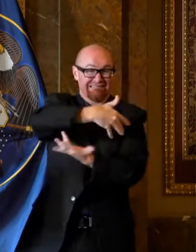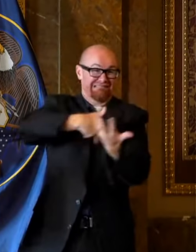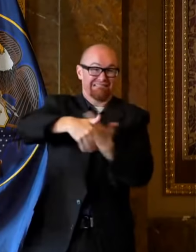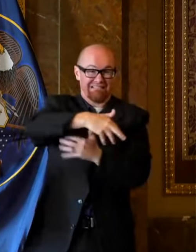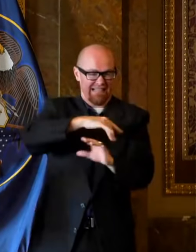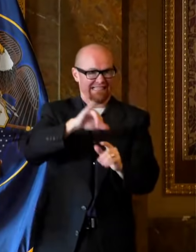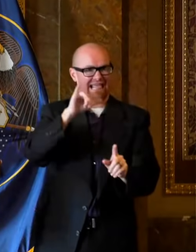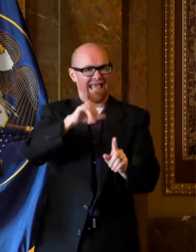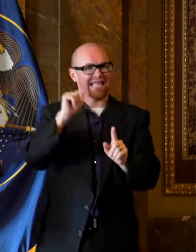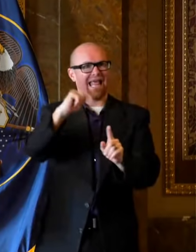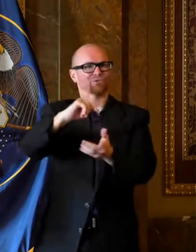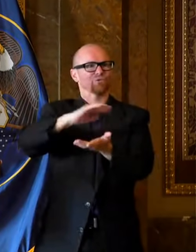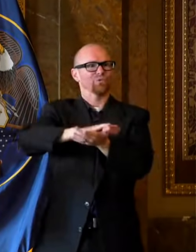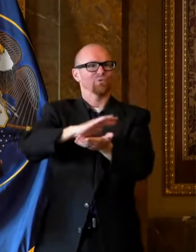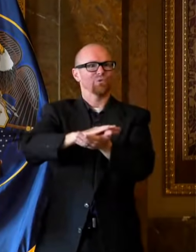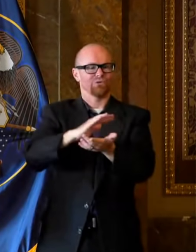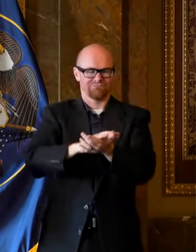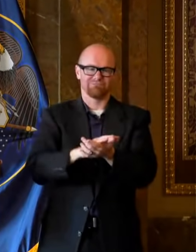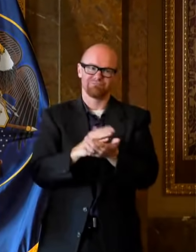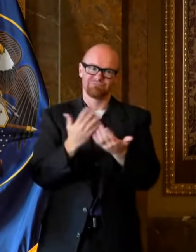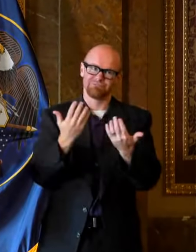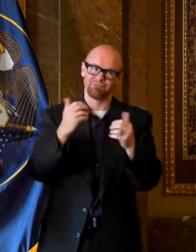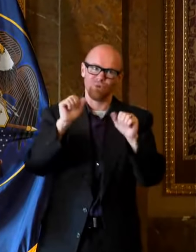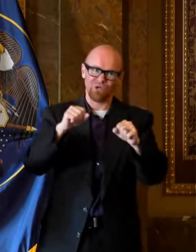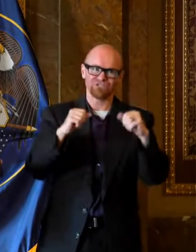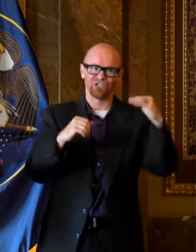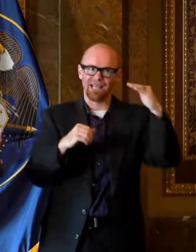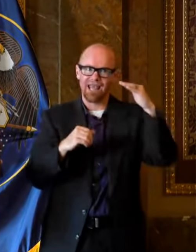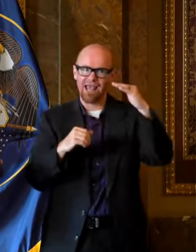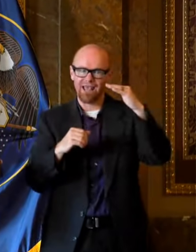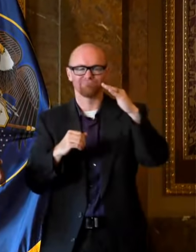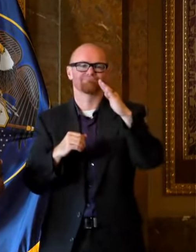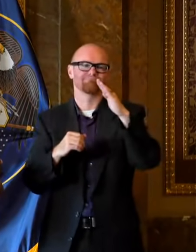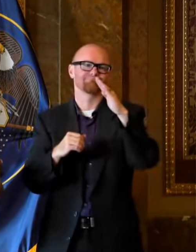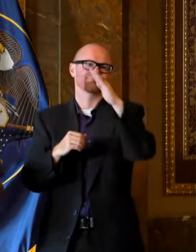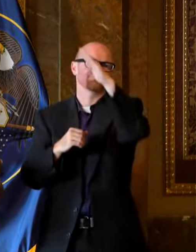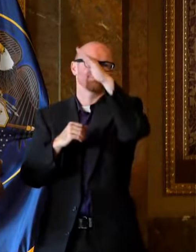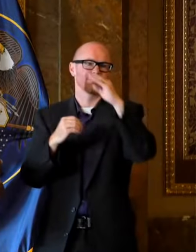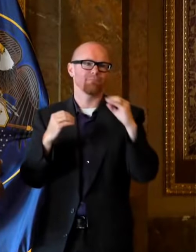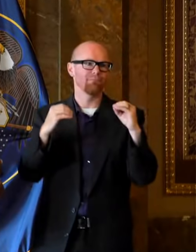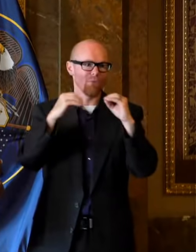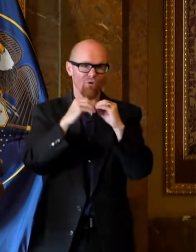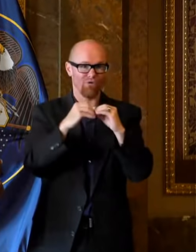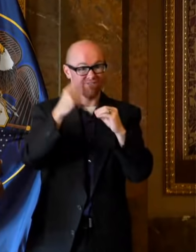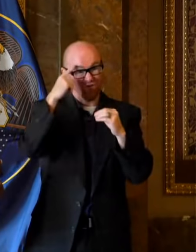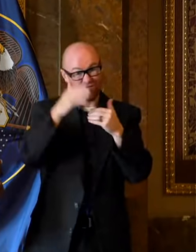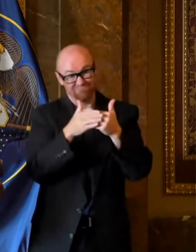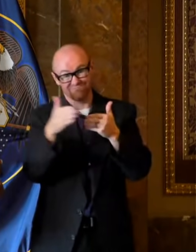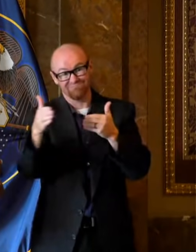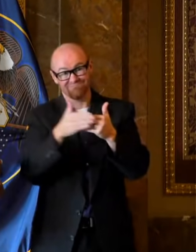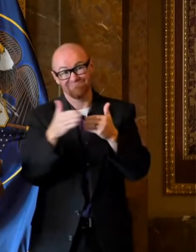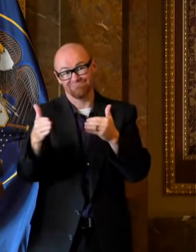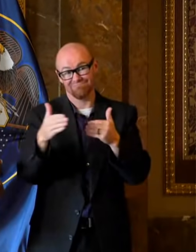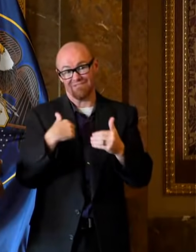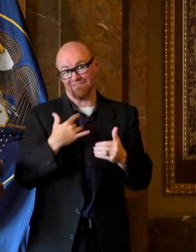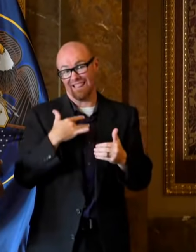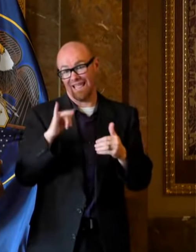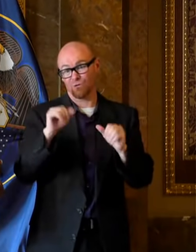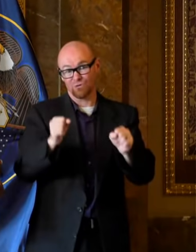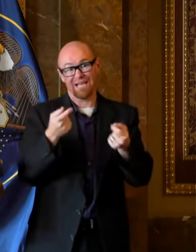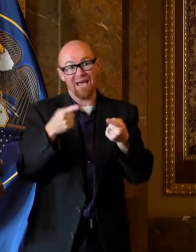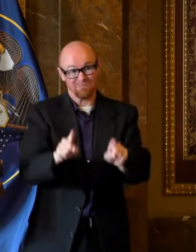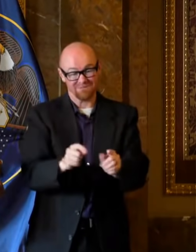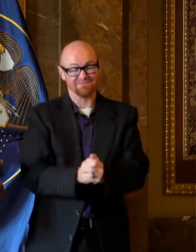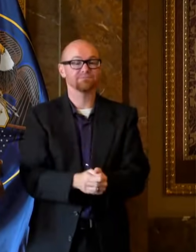kids going back to school, and the potential for that growth to continue for some time certainly remains.